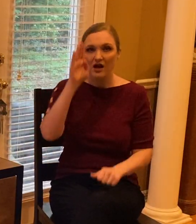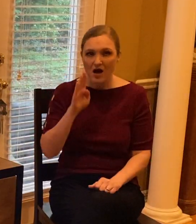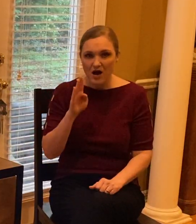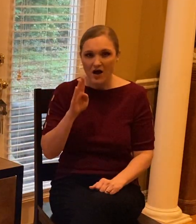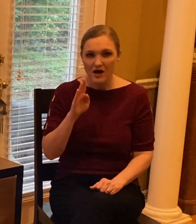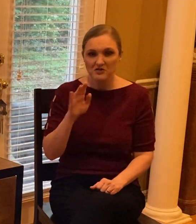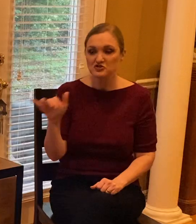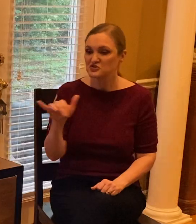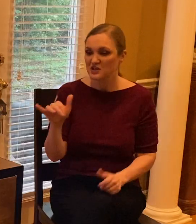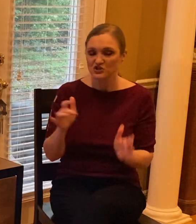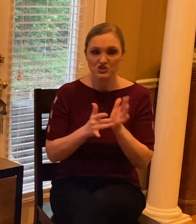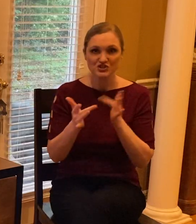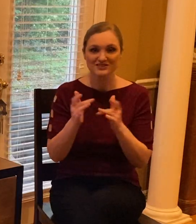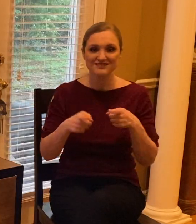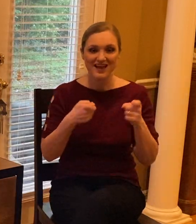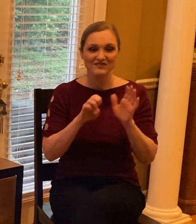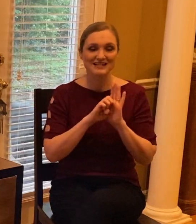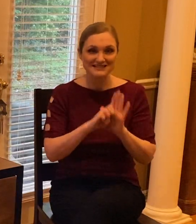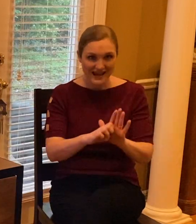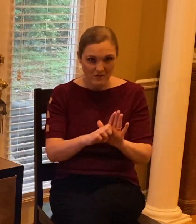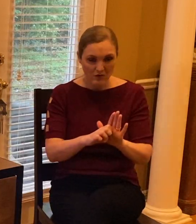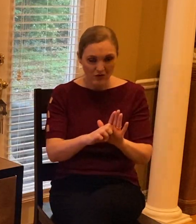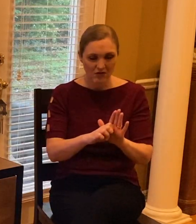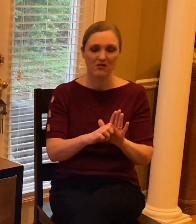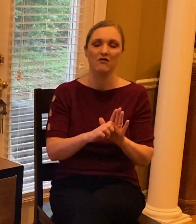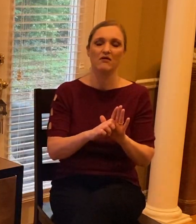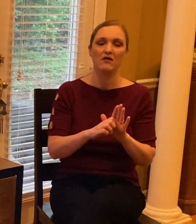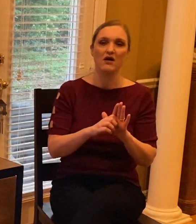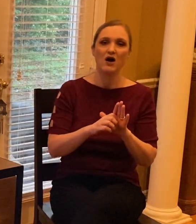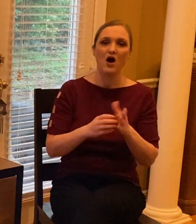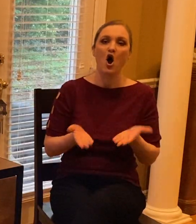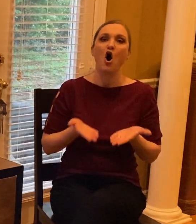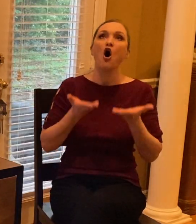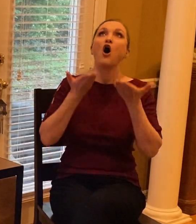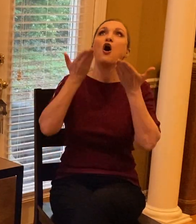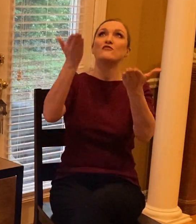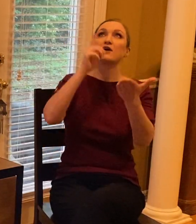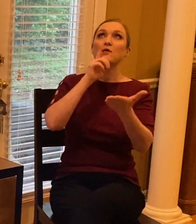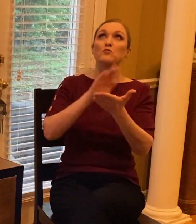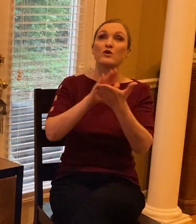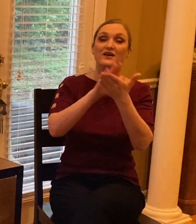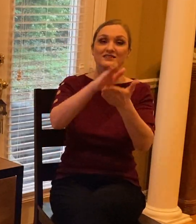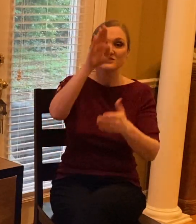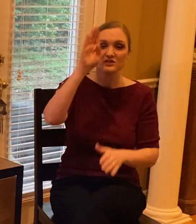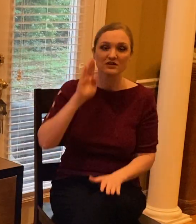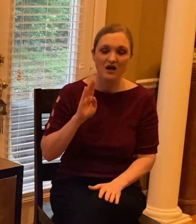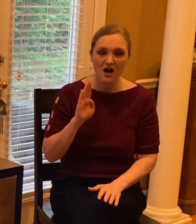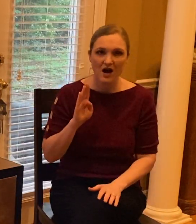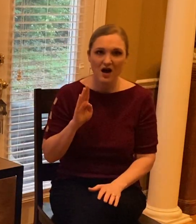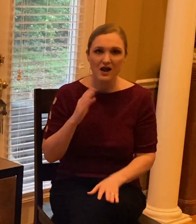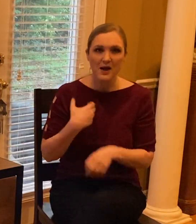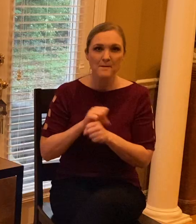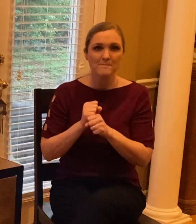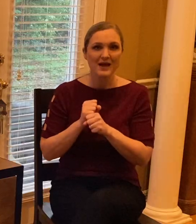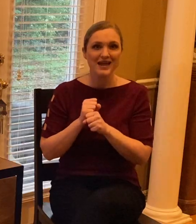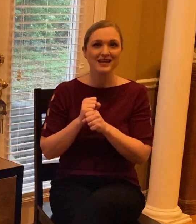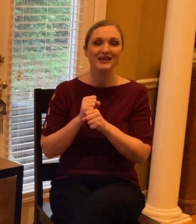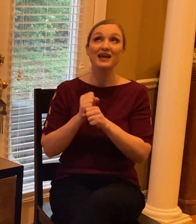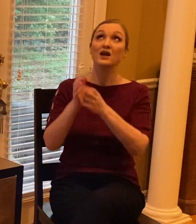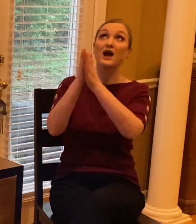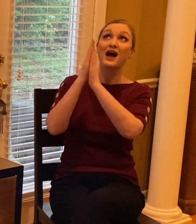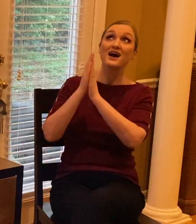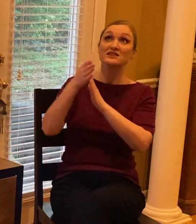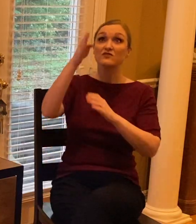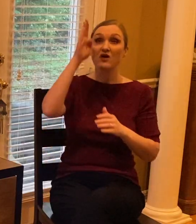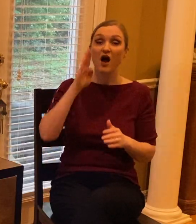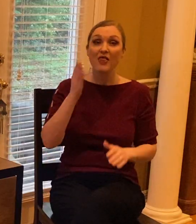And as Jesus gave example in this model prayer of offering up praises to God, of making specific petitions of God,